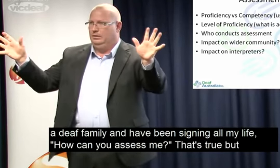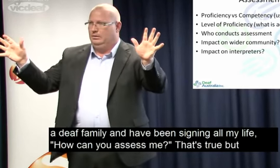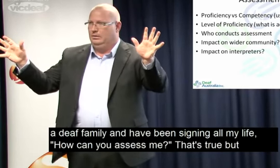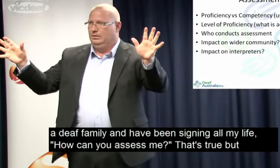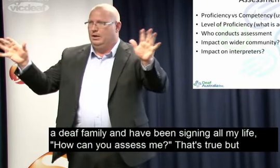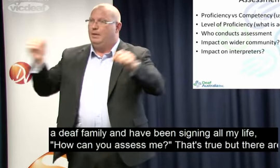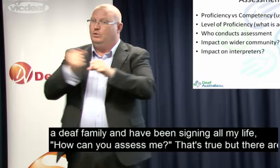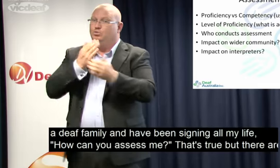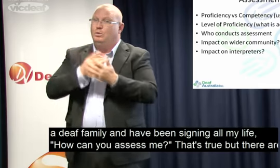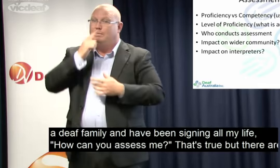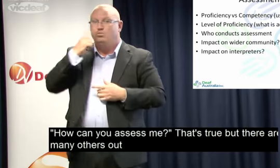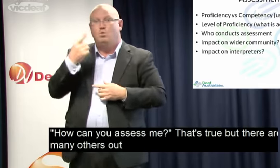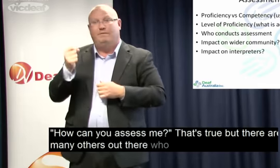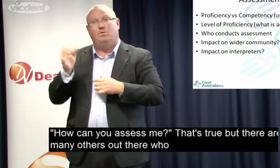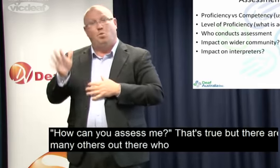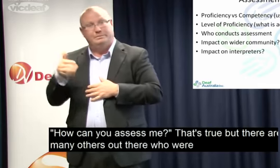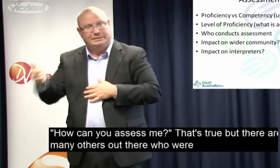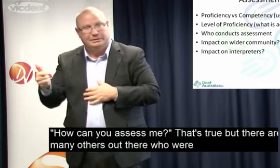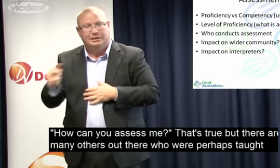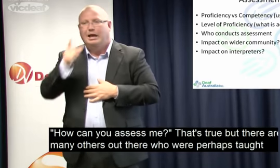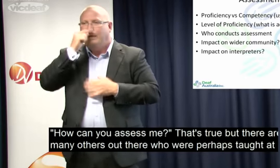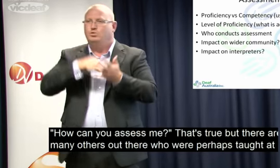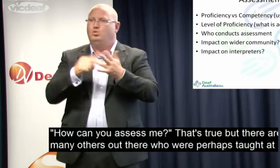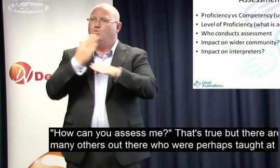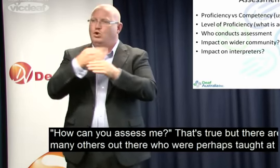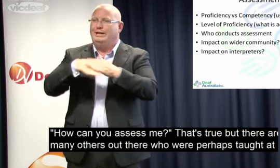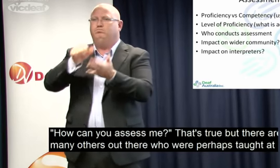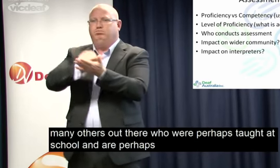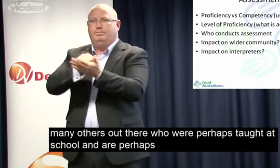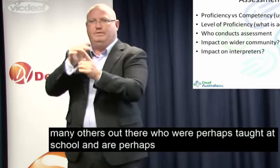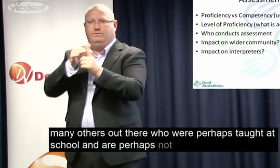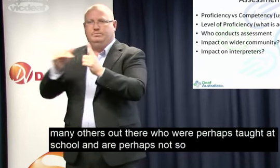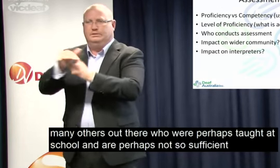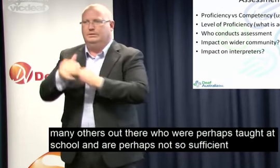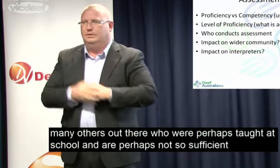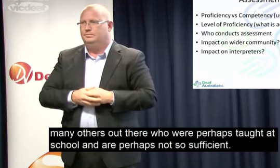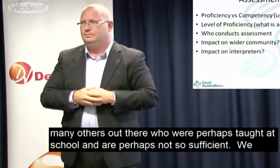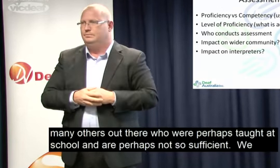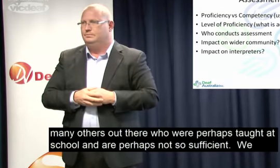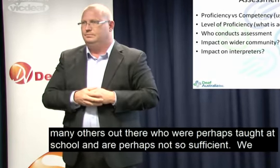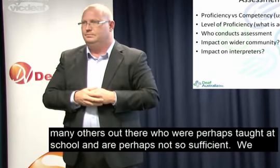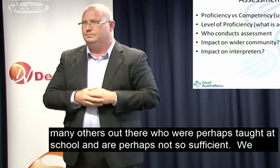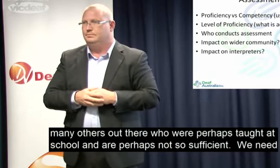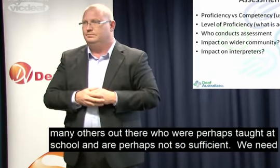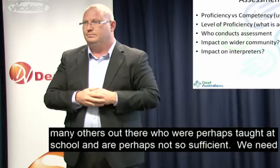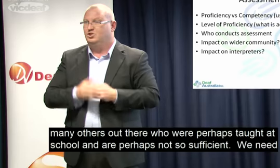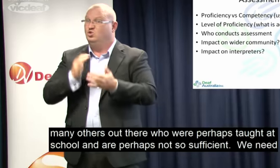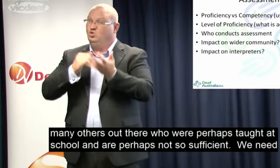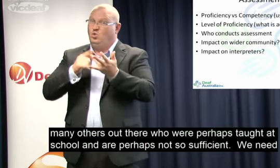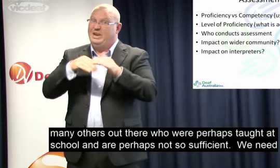proficient. So we just need to clarify the categorisation around this. Who's proficient, who can actually work in an appropriate environment depending on their